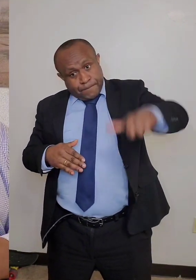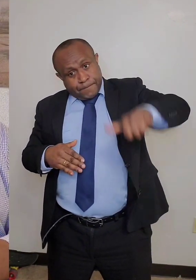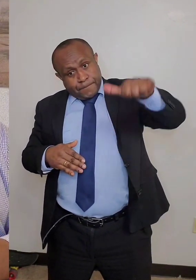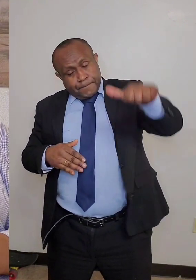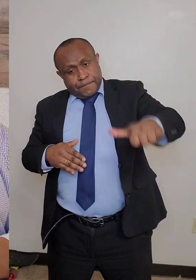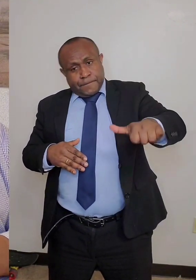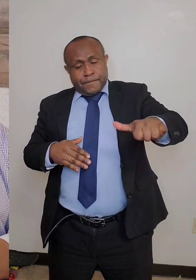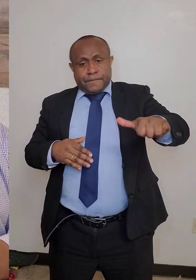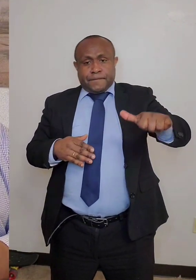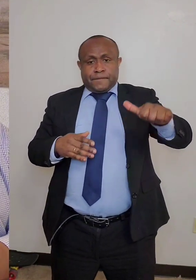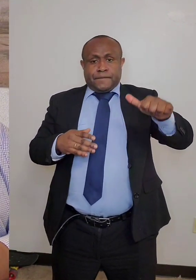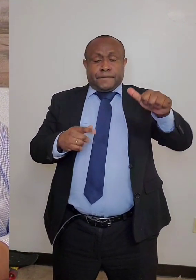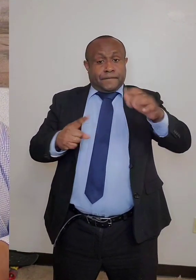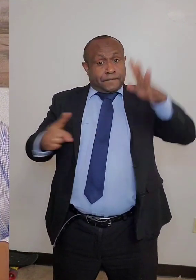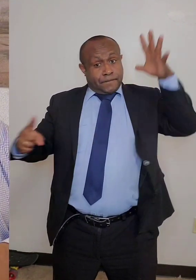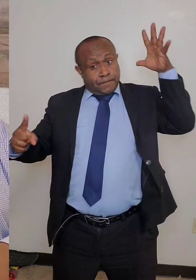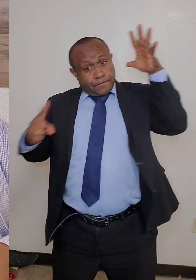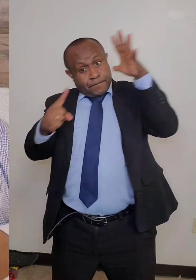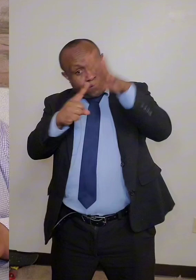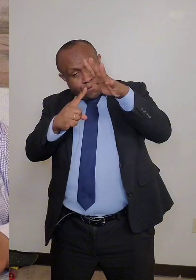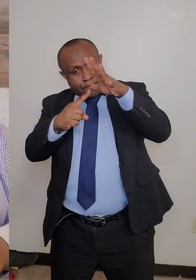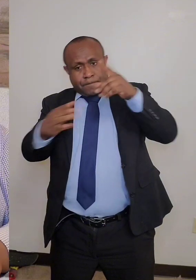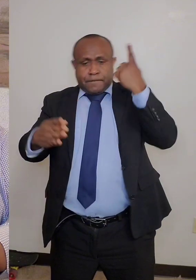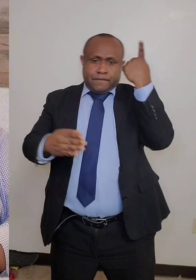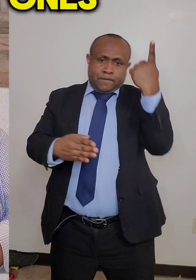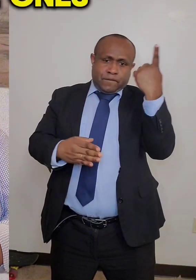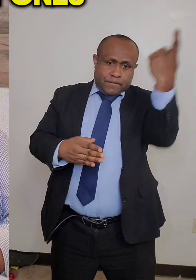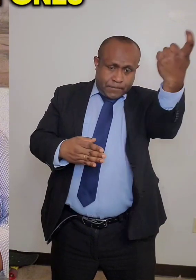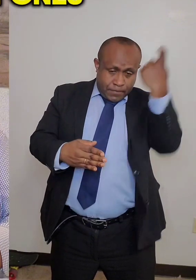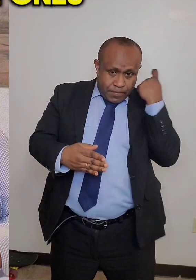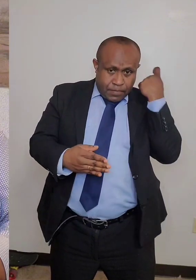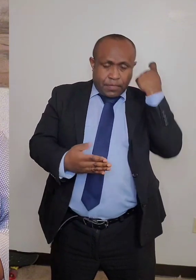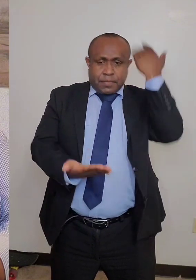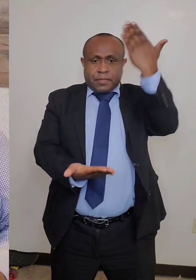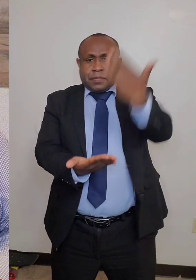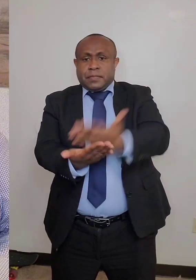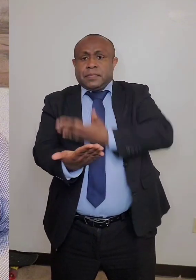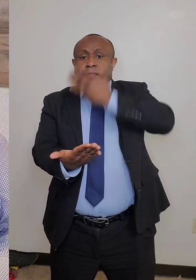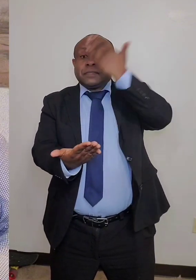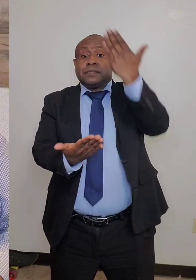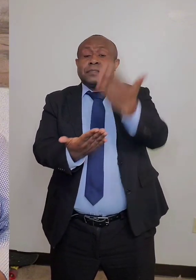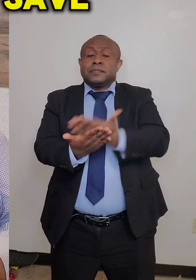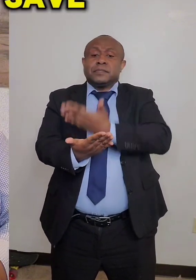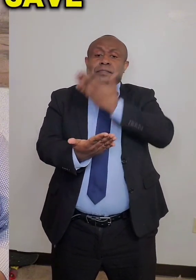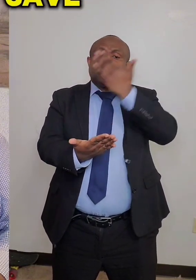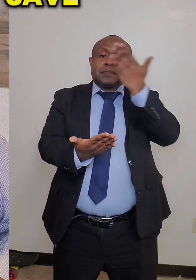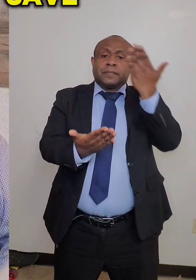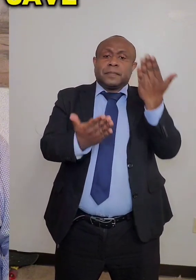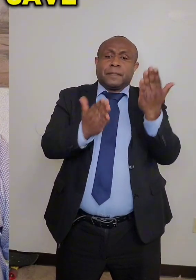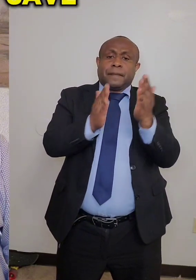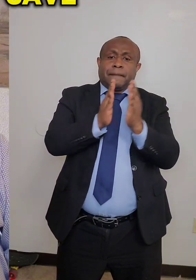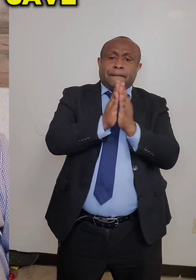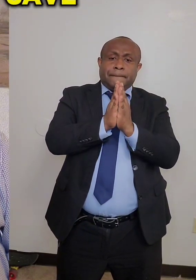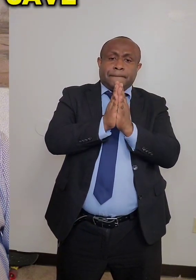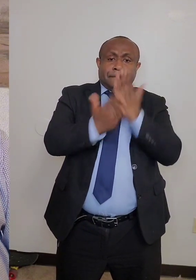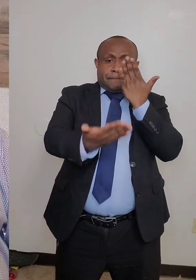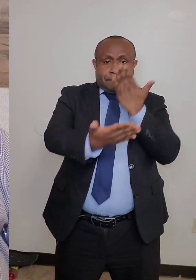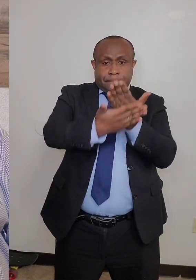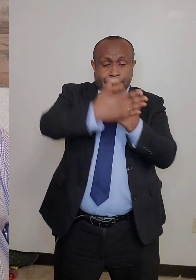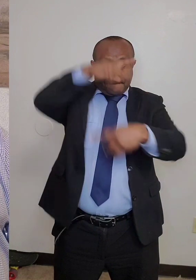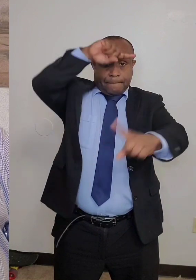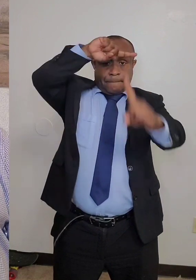and righteousness, scorned by the ones he came to